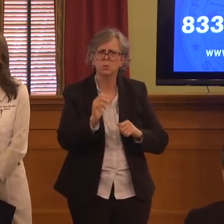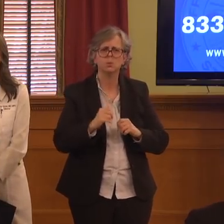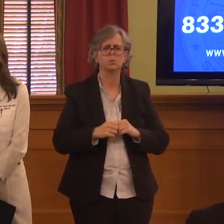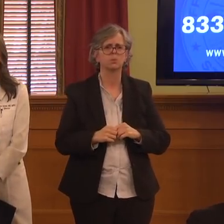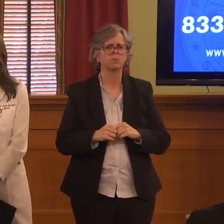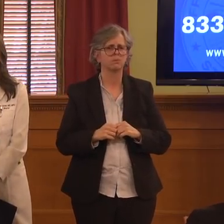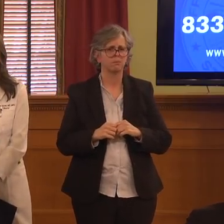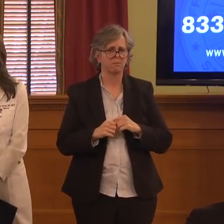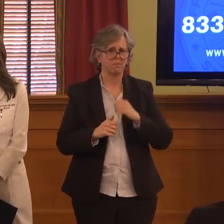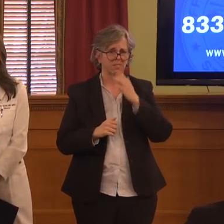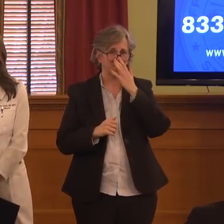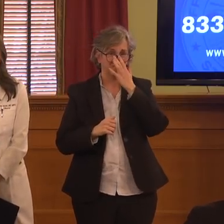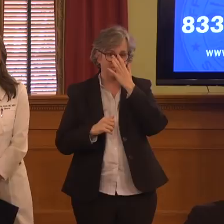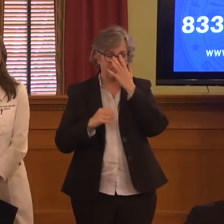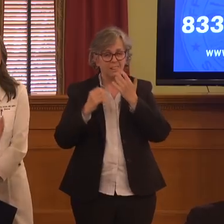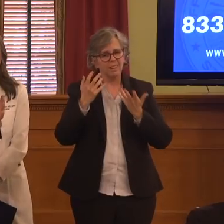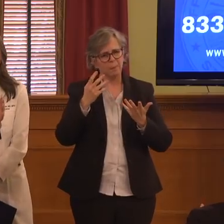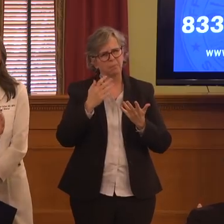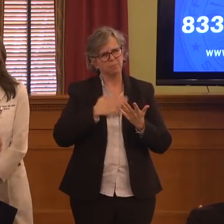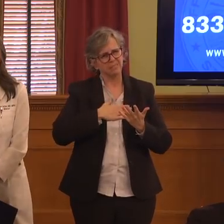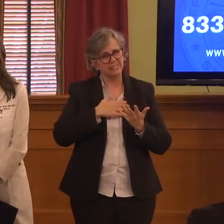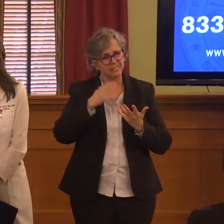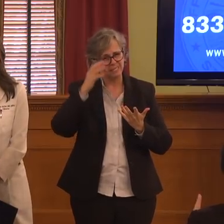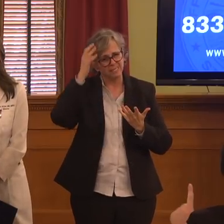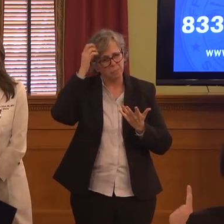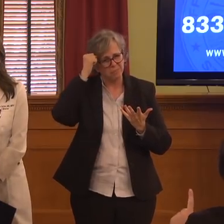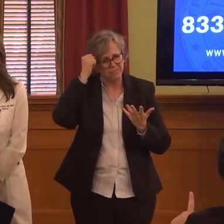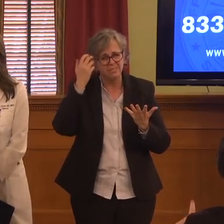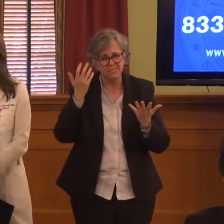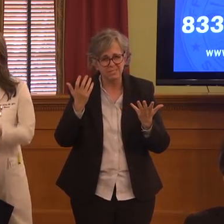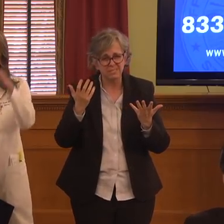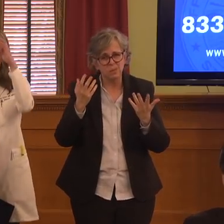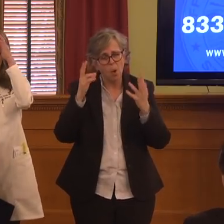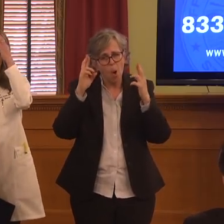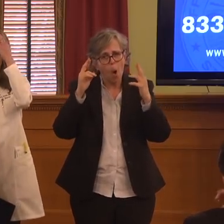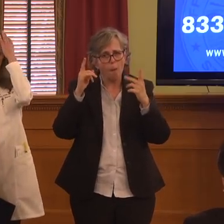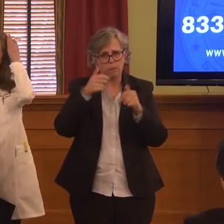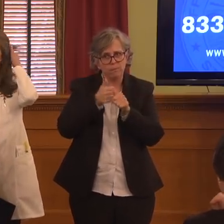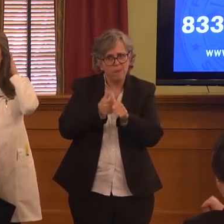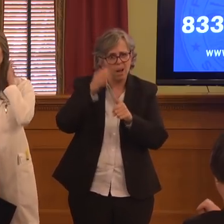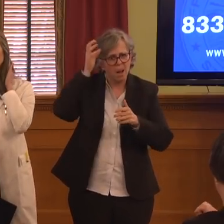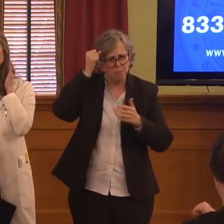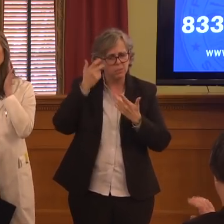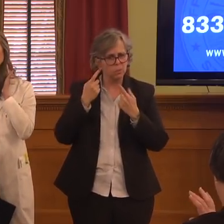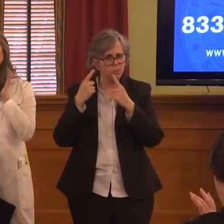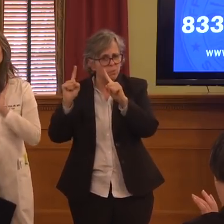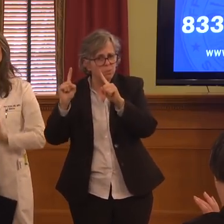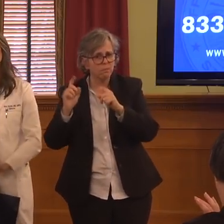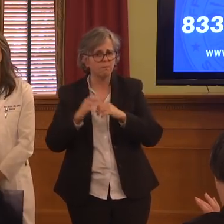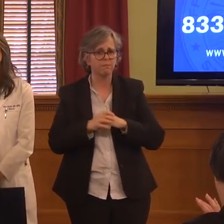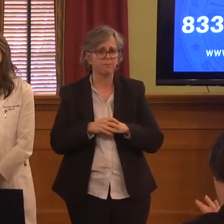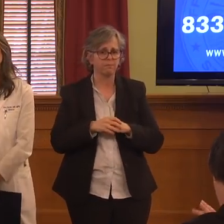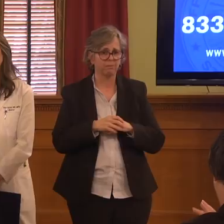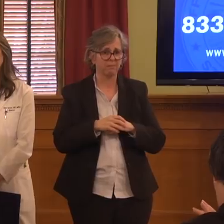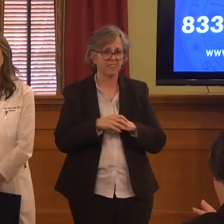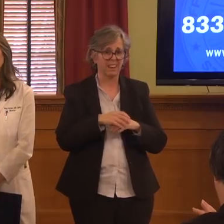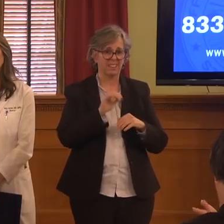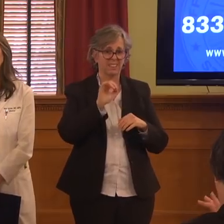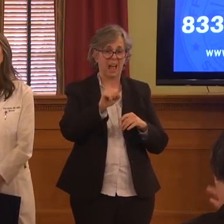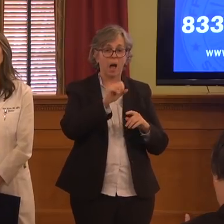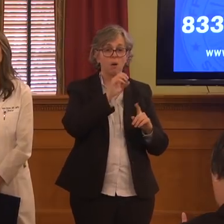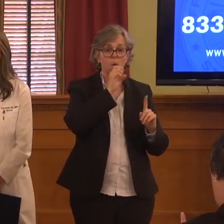hope common sense would. 25-year-old decides that since he was planning on going to